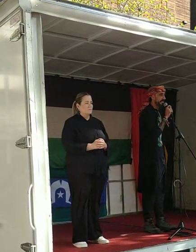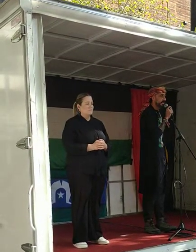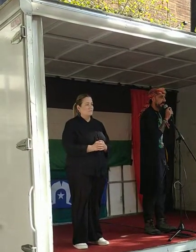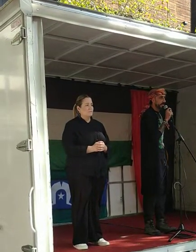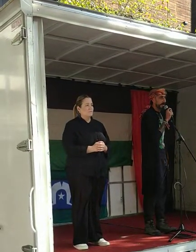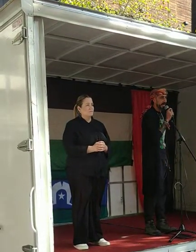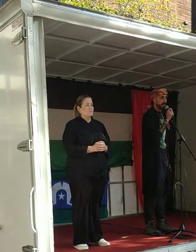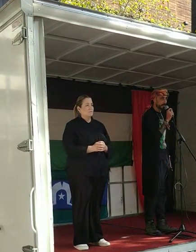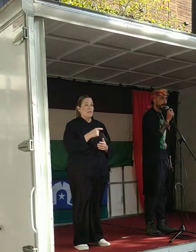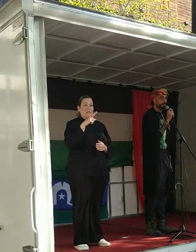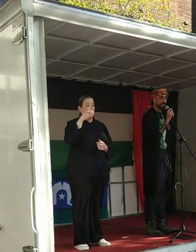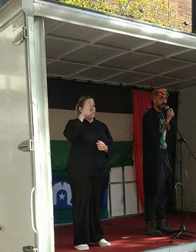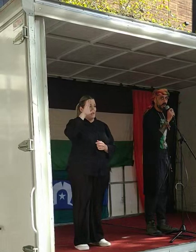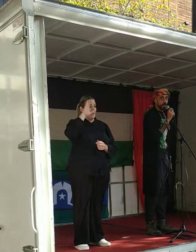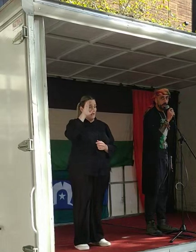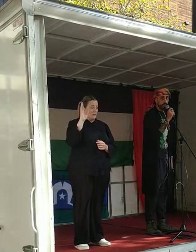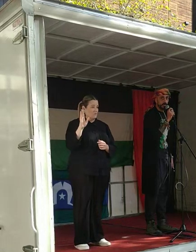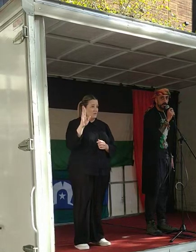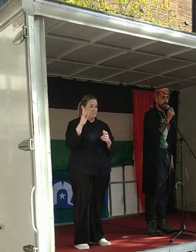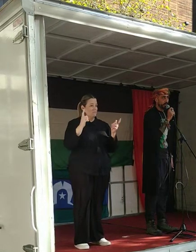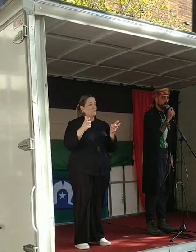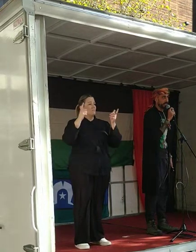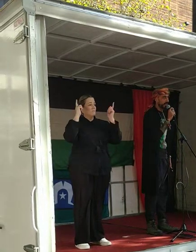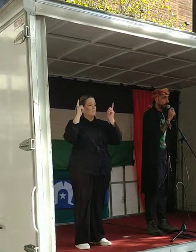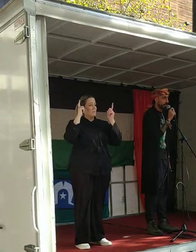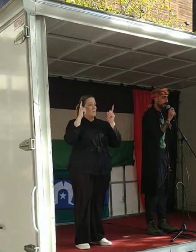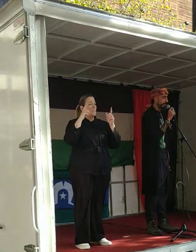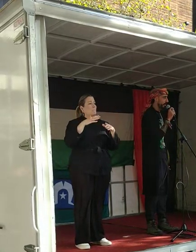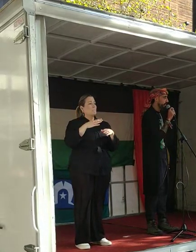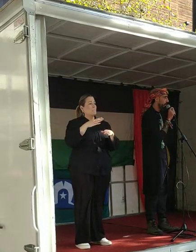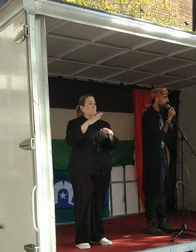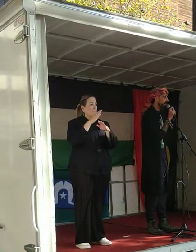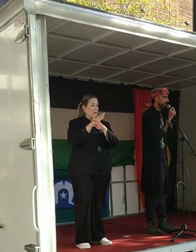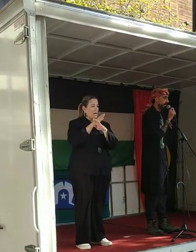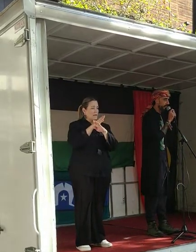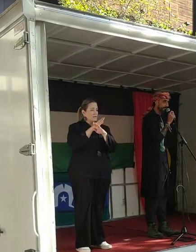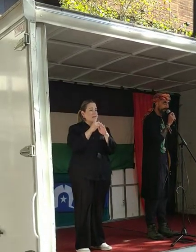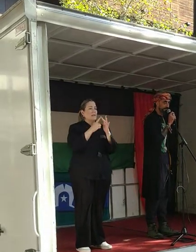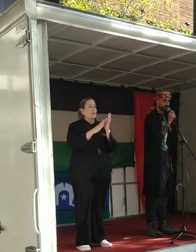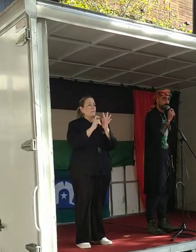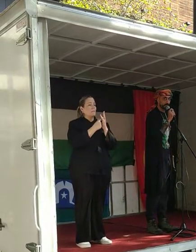complete ban on exports and imports from the so-called Israel.